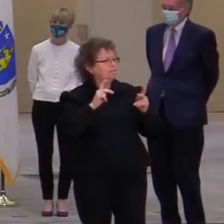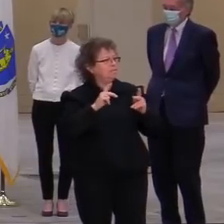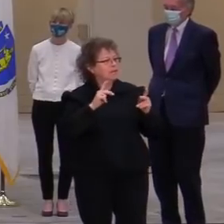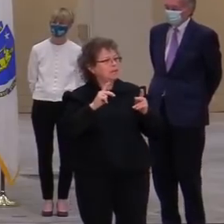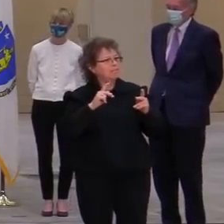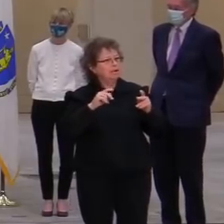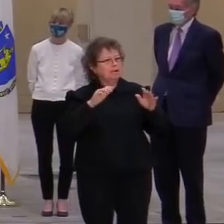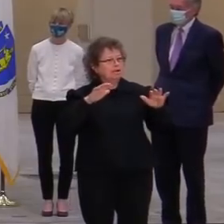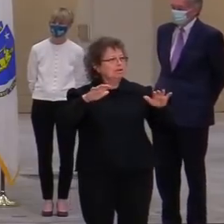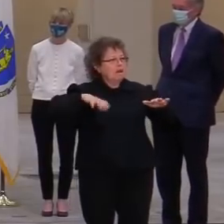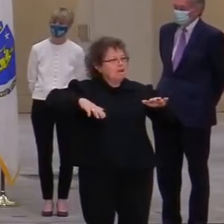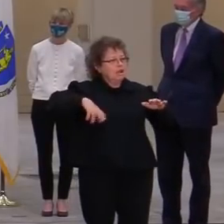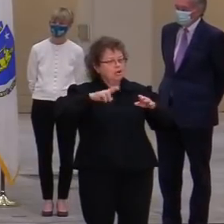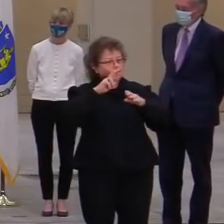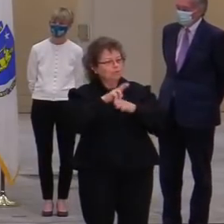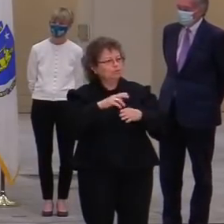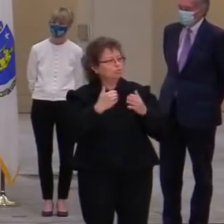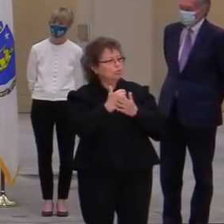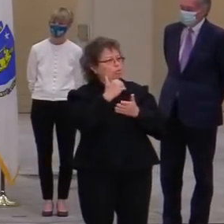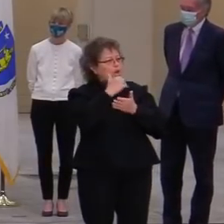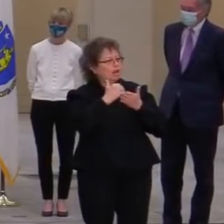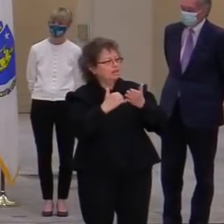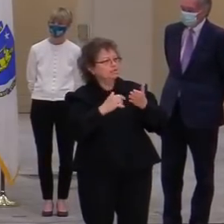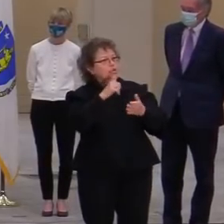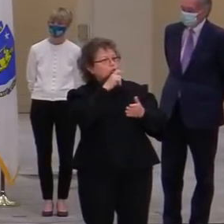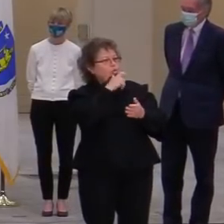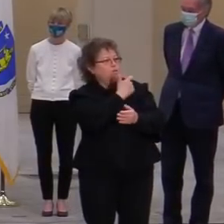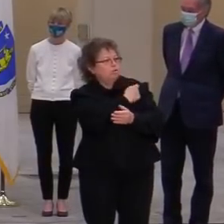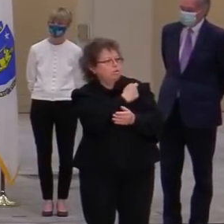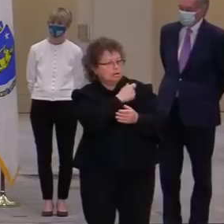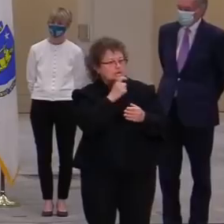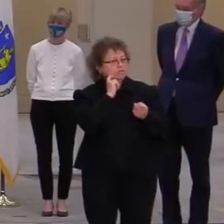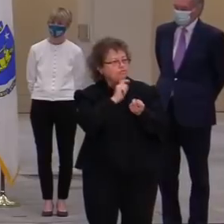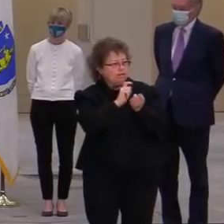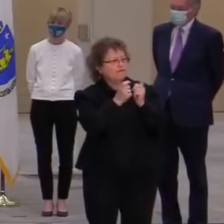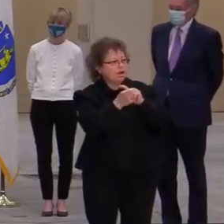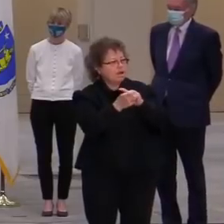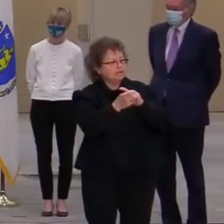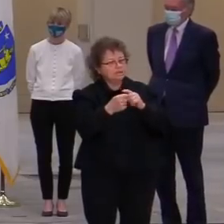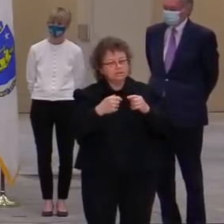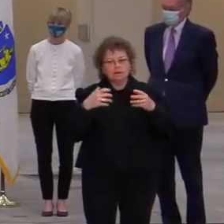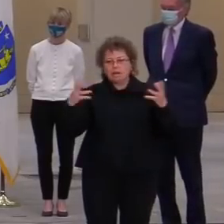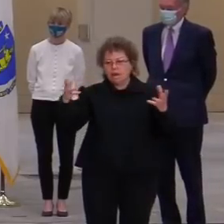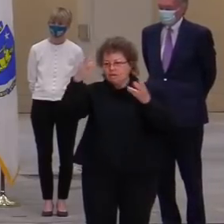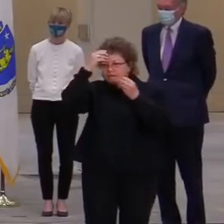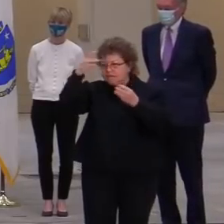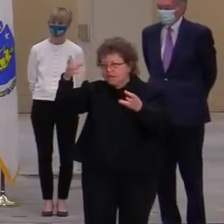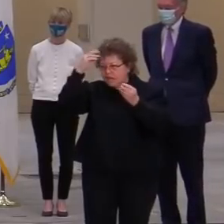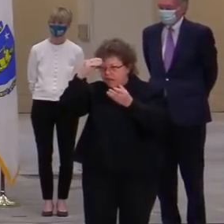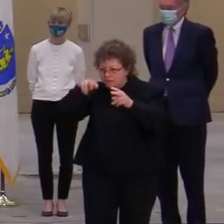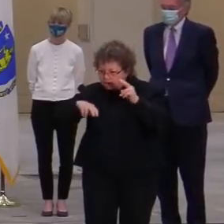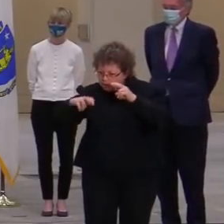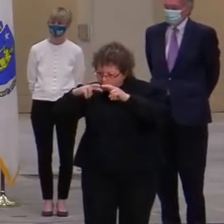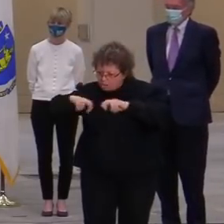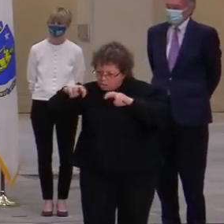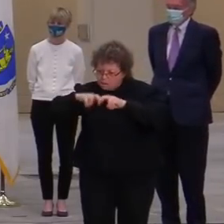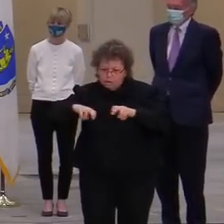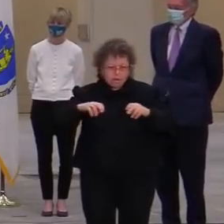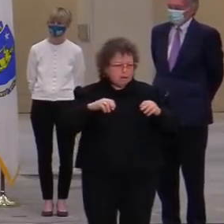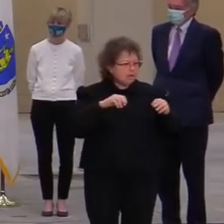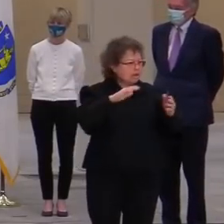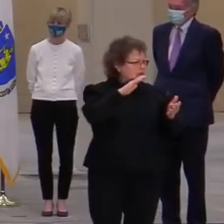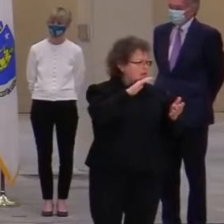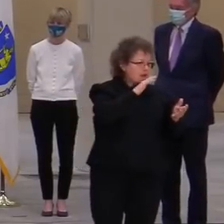this new list. It was revised from those where there was a lot of data versus those where there were less data